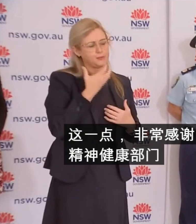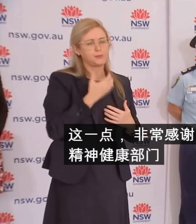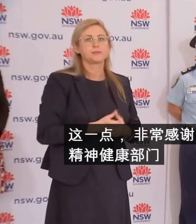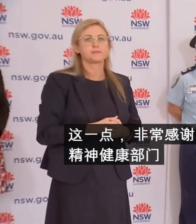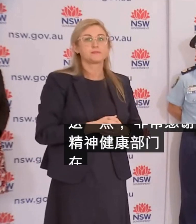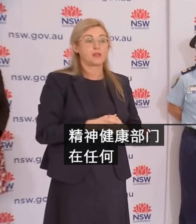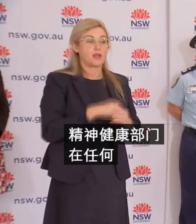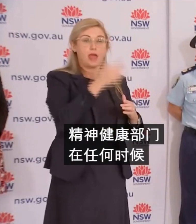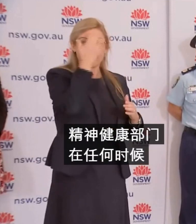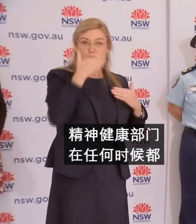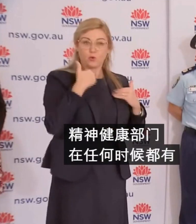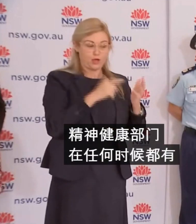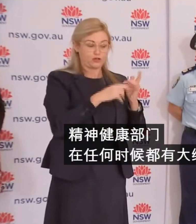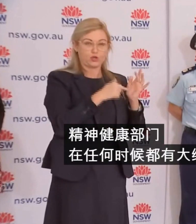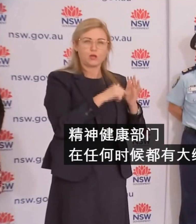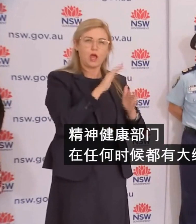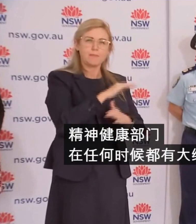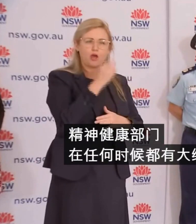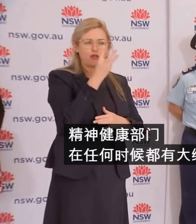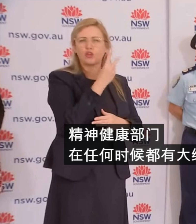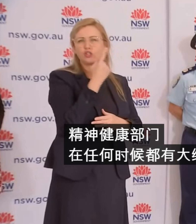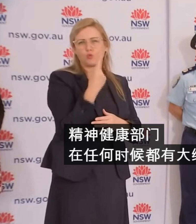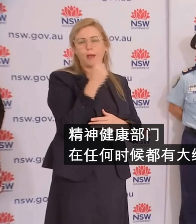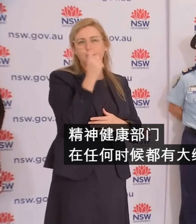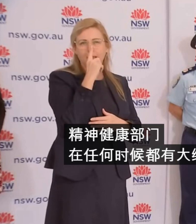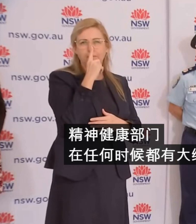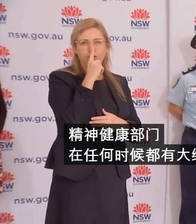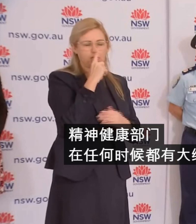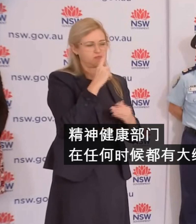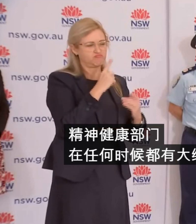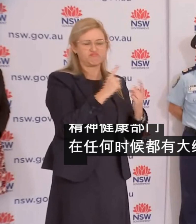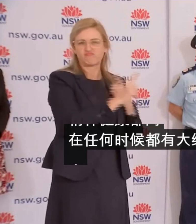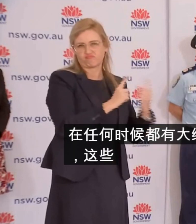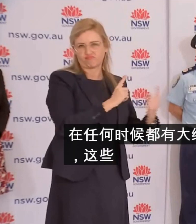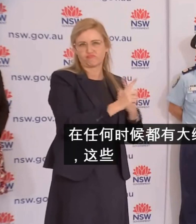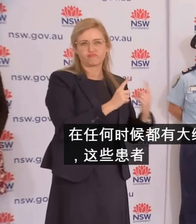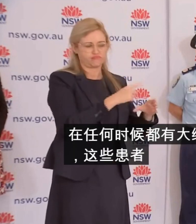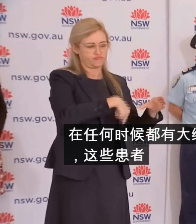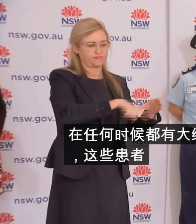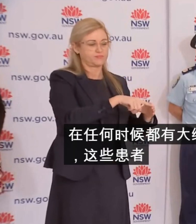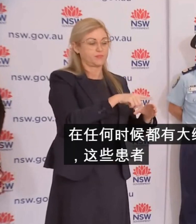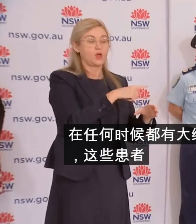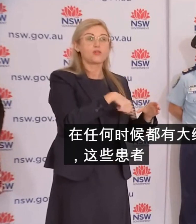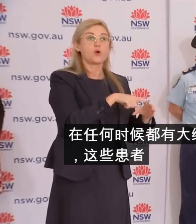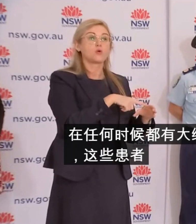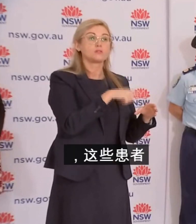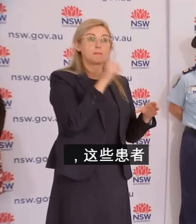has approximately 30 to 31 patients at any one time, and those